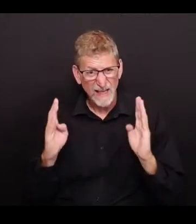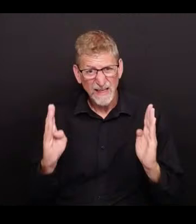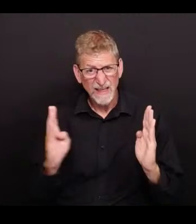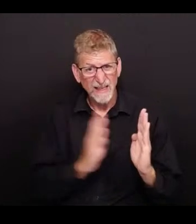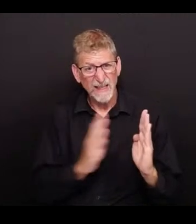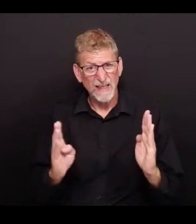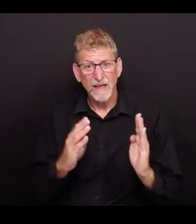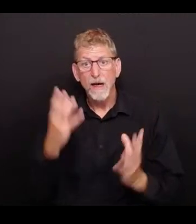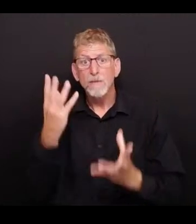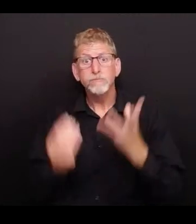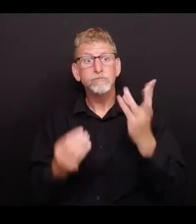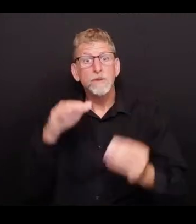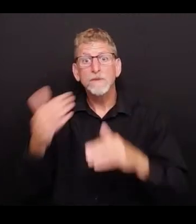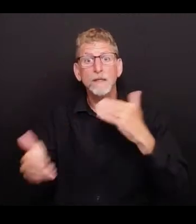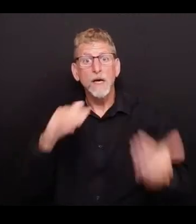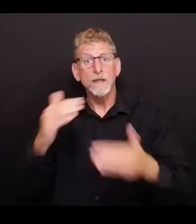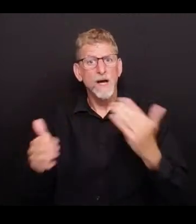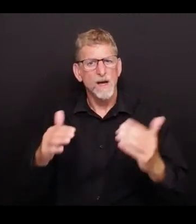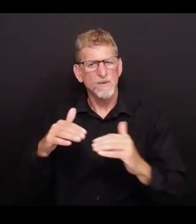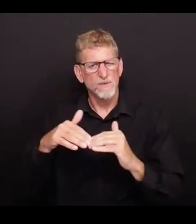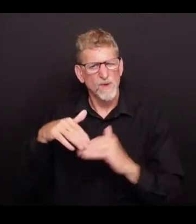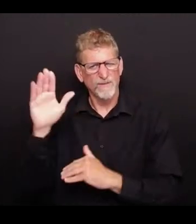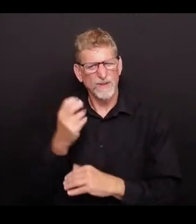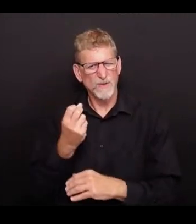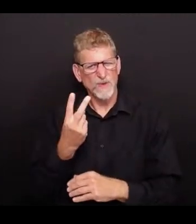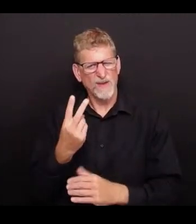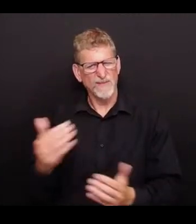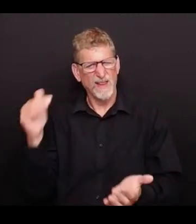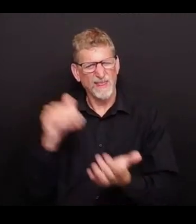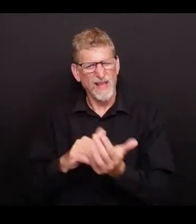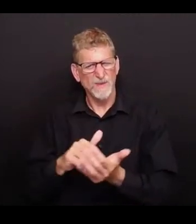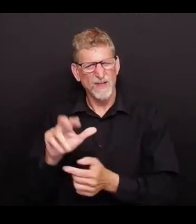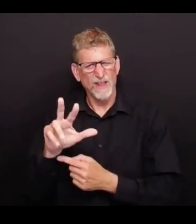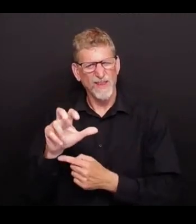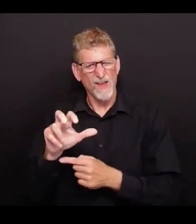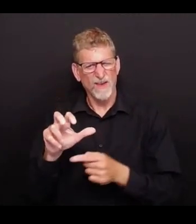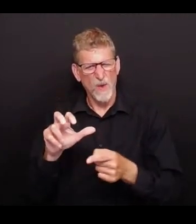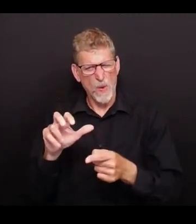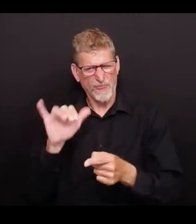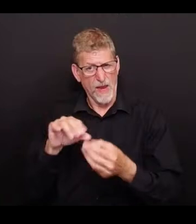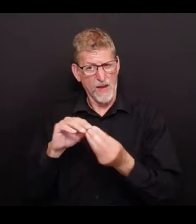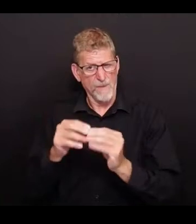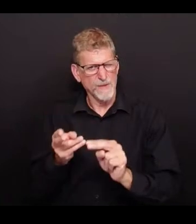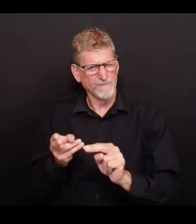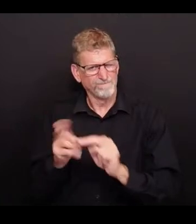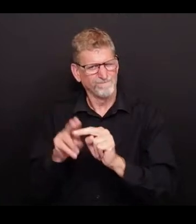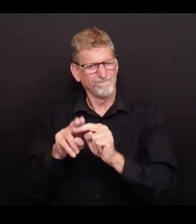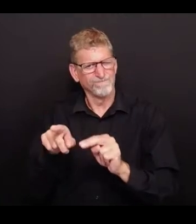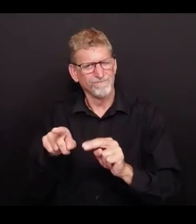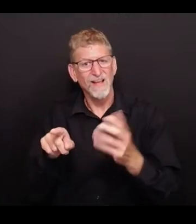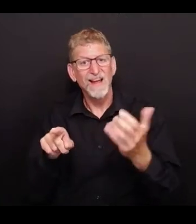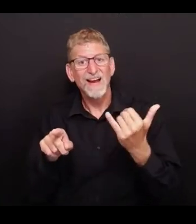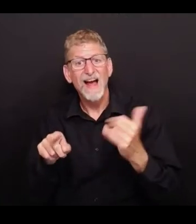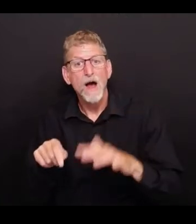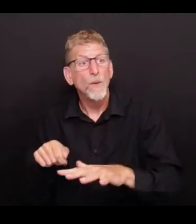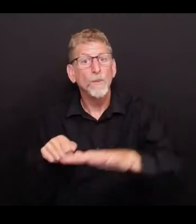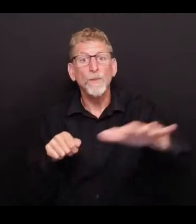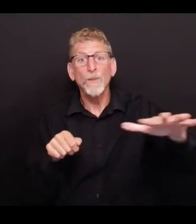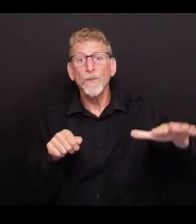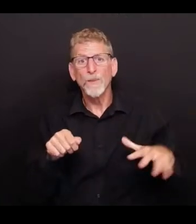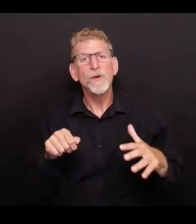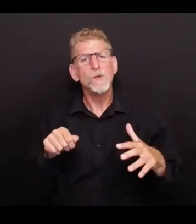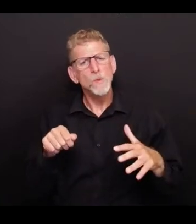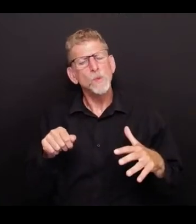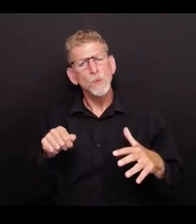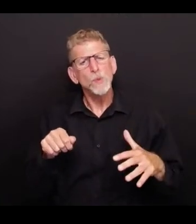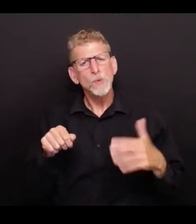12,330. In the United States today, we have had more than 33.1 million